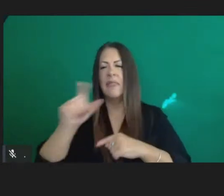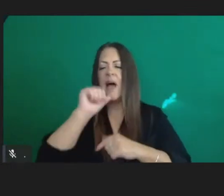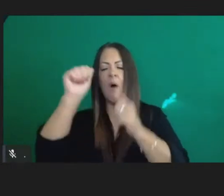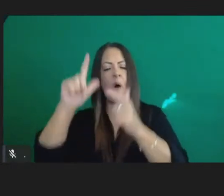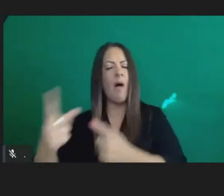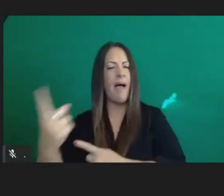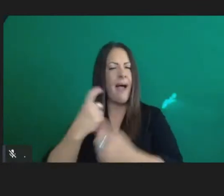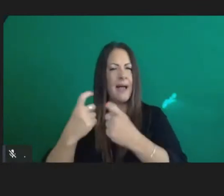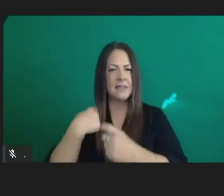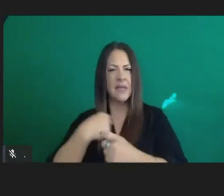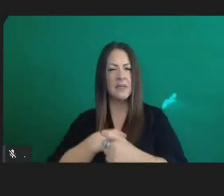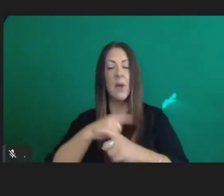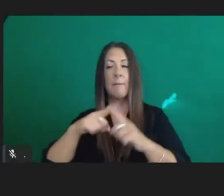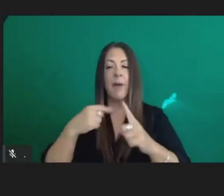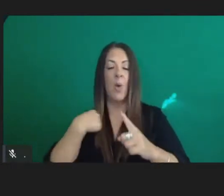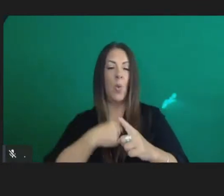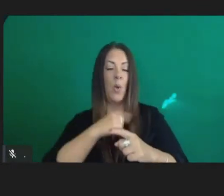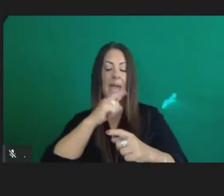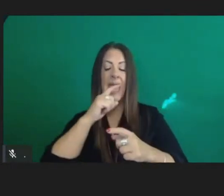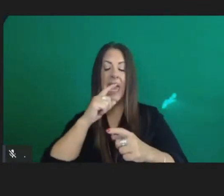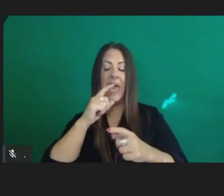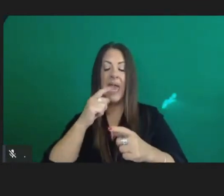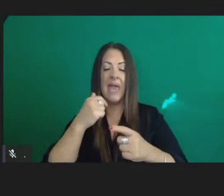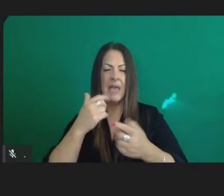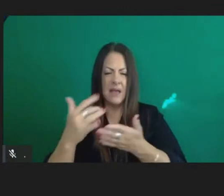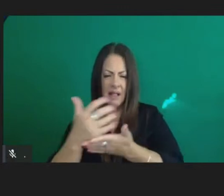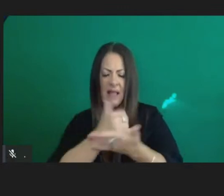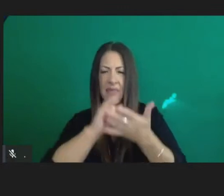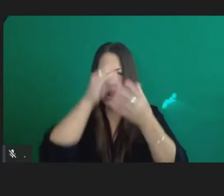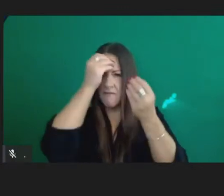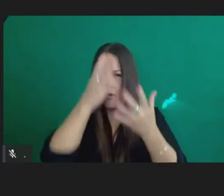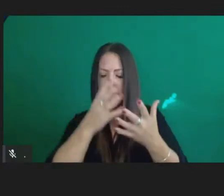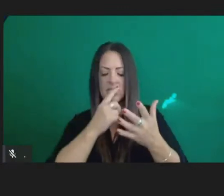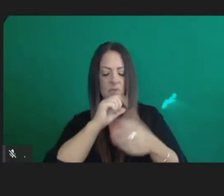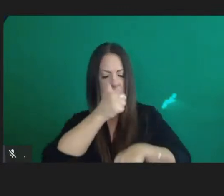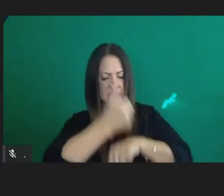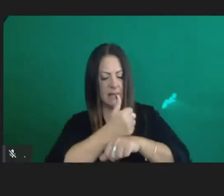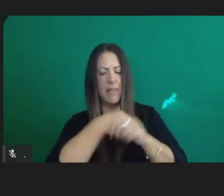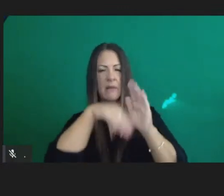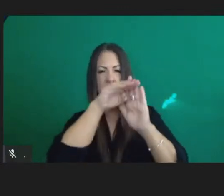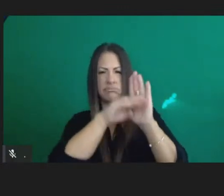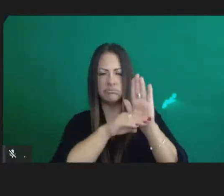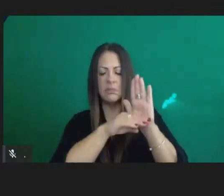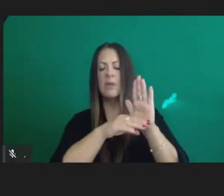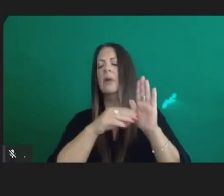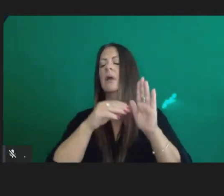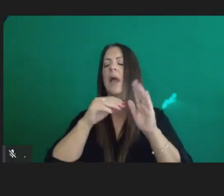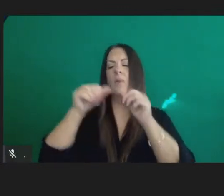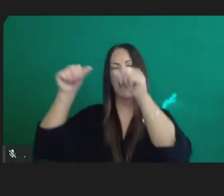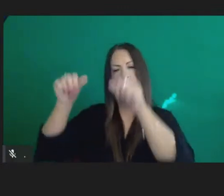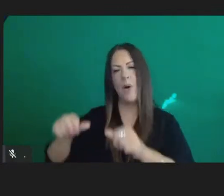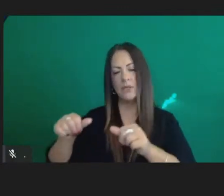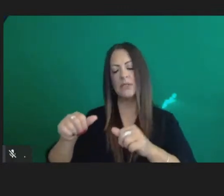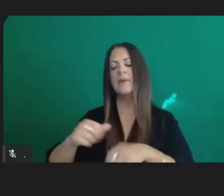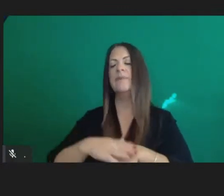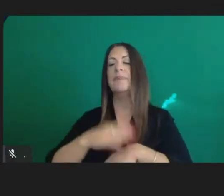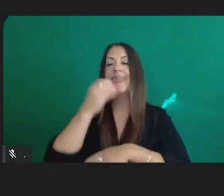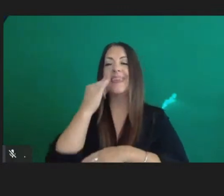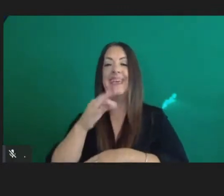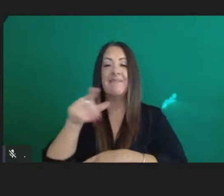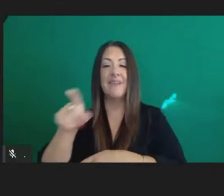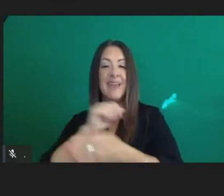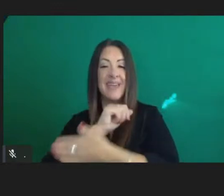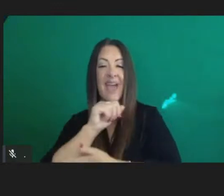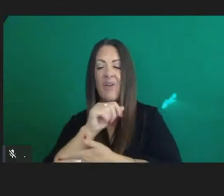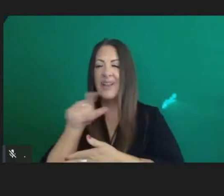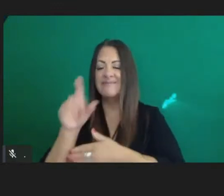we have an accurate reflection of what's going on the ground, because of the reason that if a county does move back,